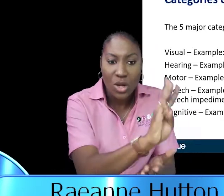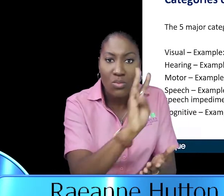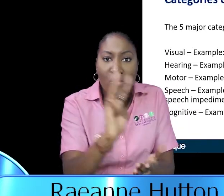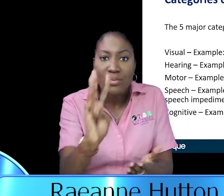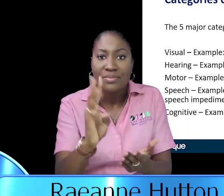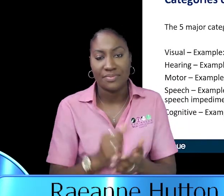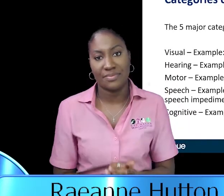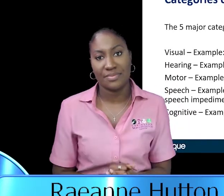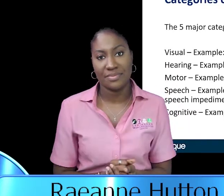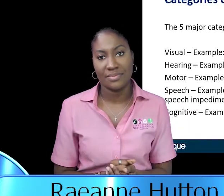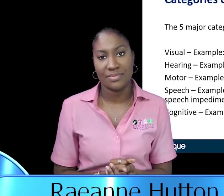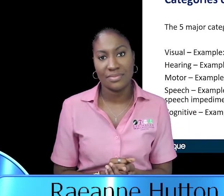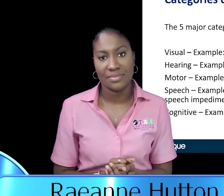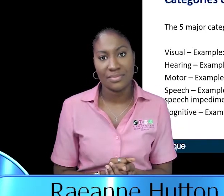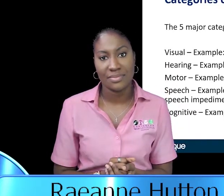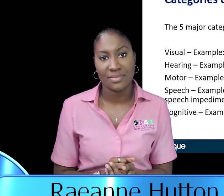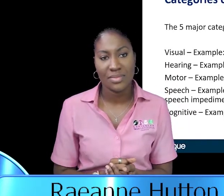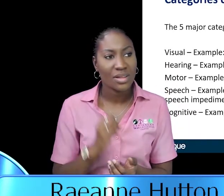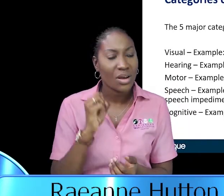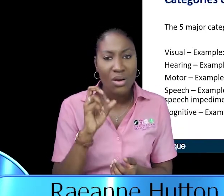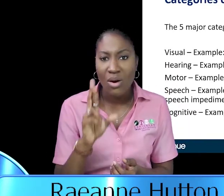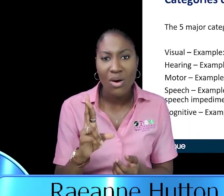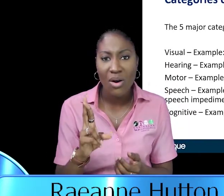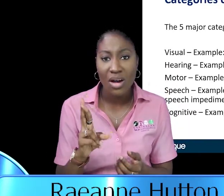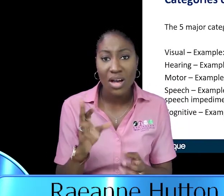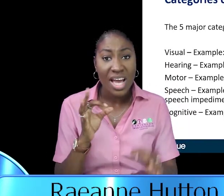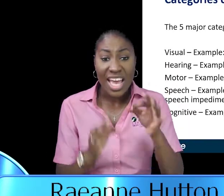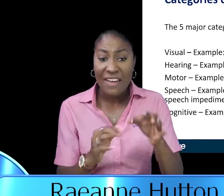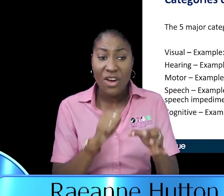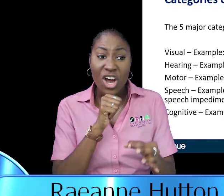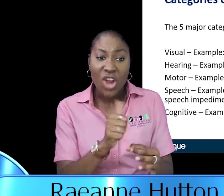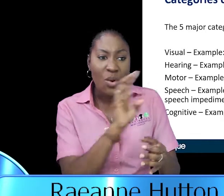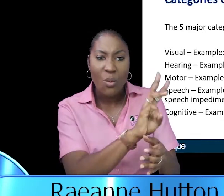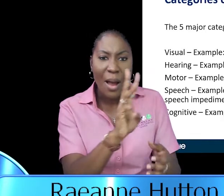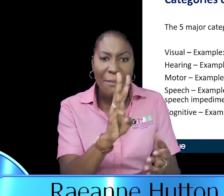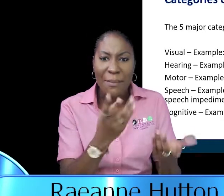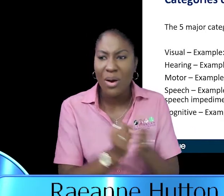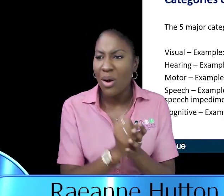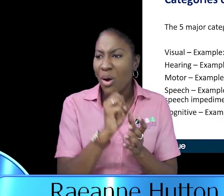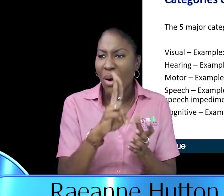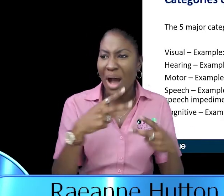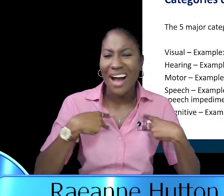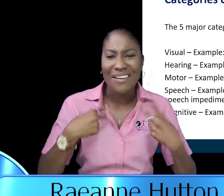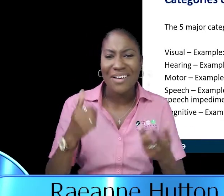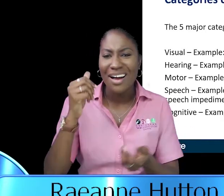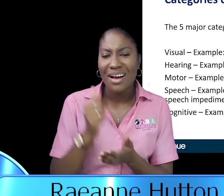you're making information and content to go out on the internet, or even if it's not on the internet, if it's just a